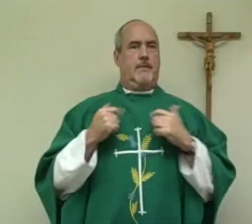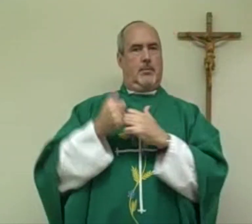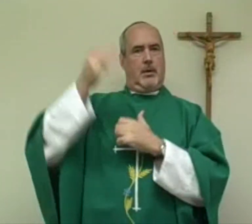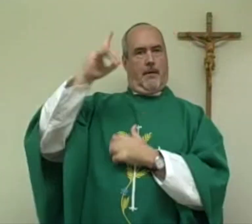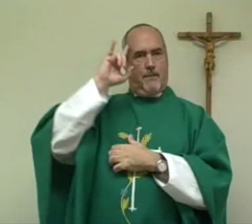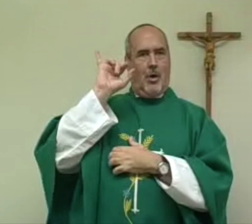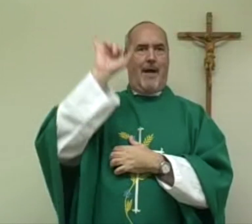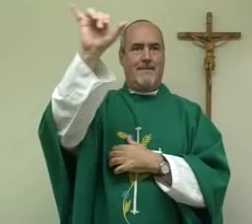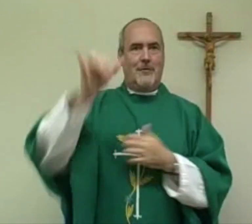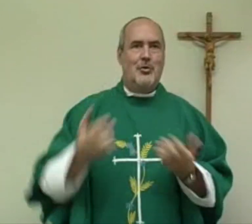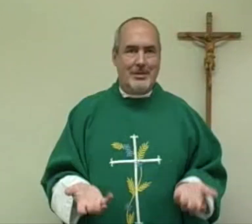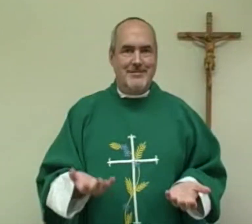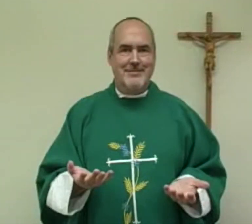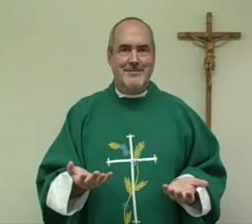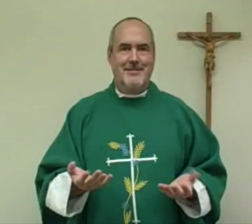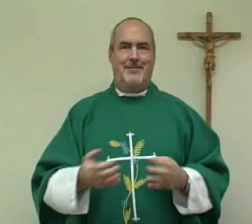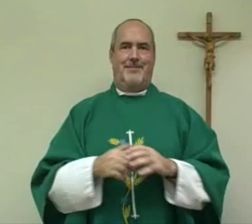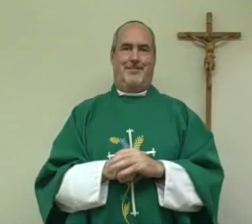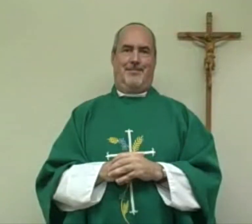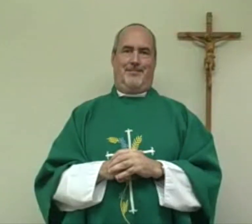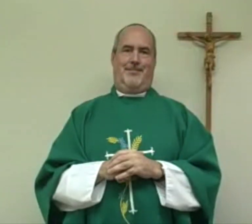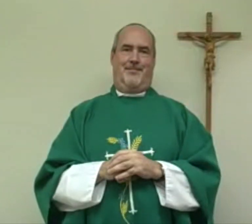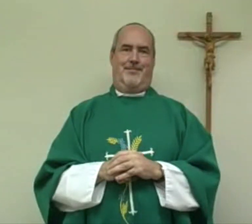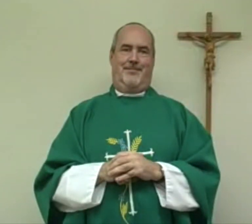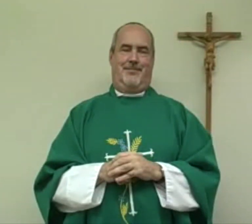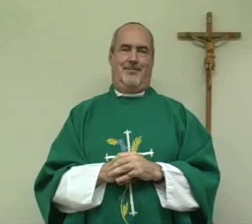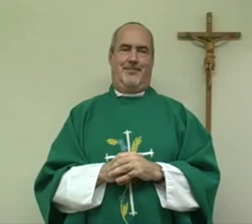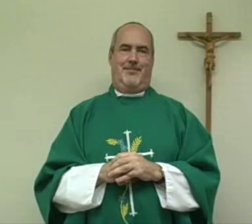us from God and from having everlasting life with him.